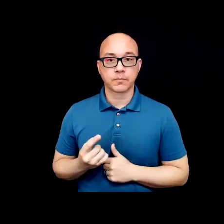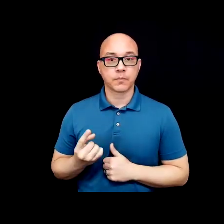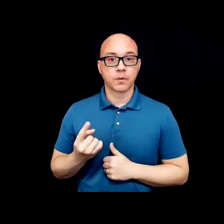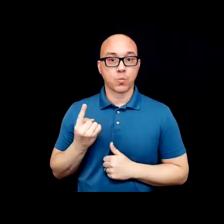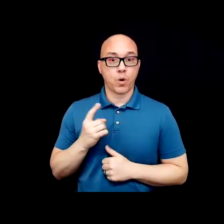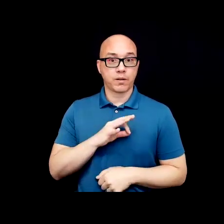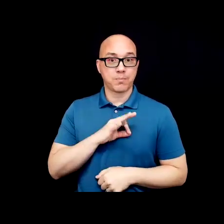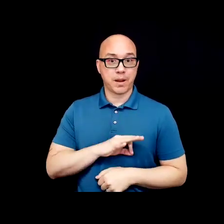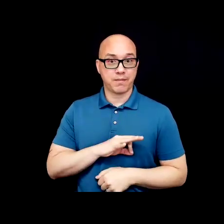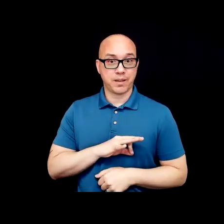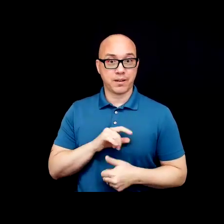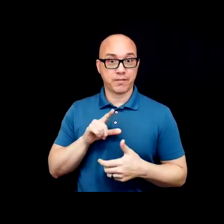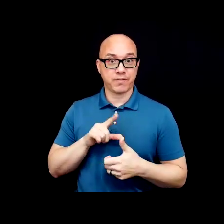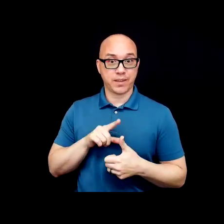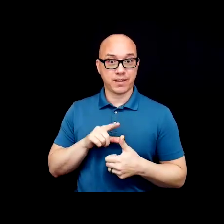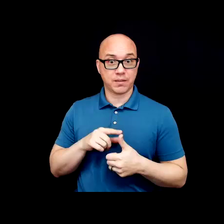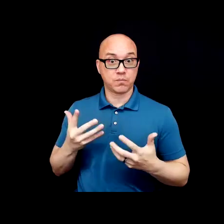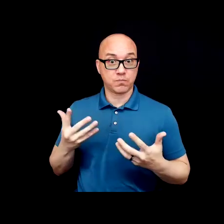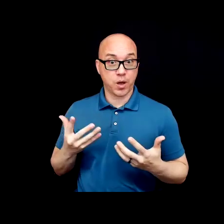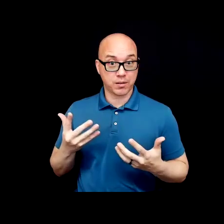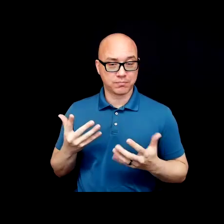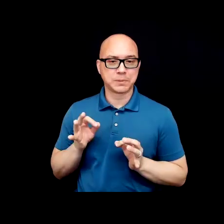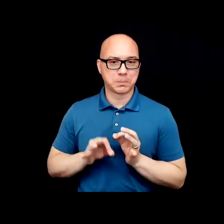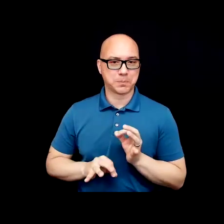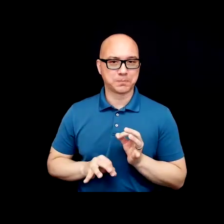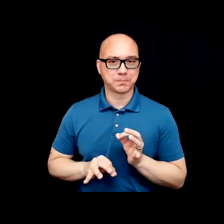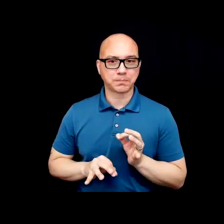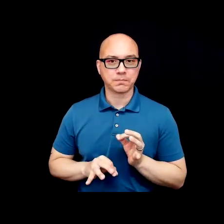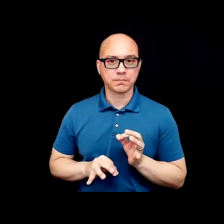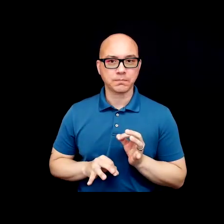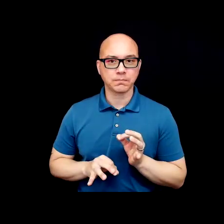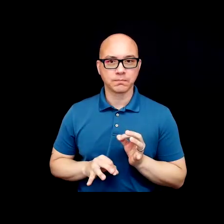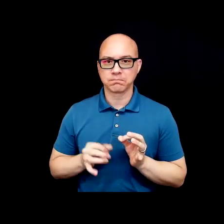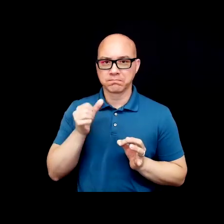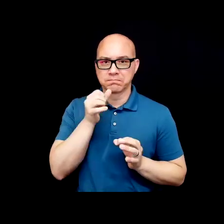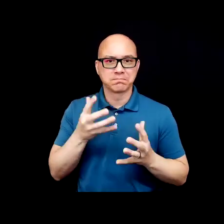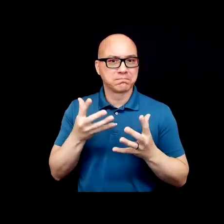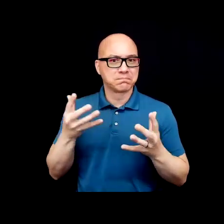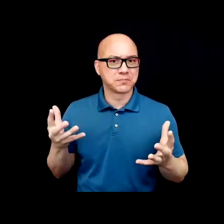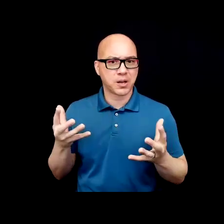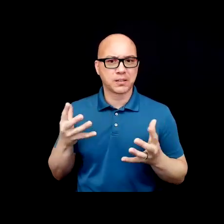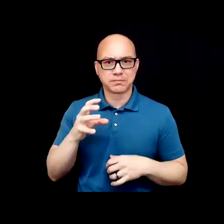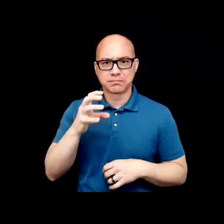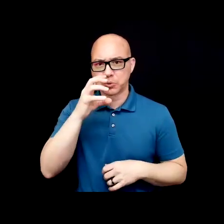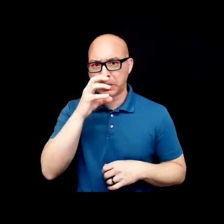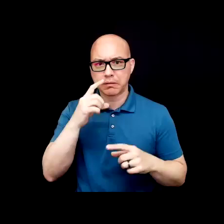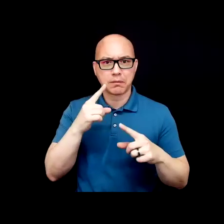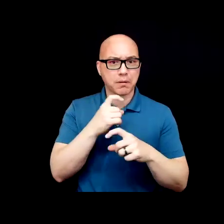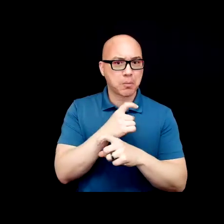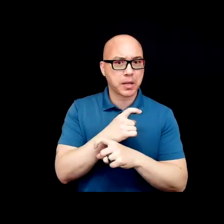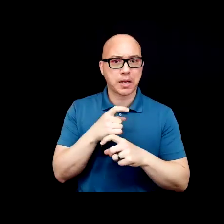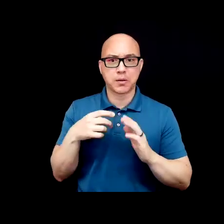the benefits of that is it's simple. There's not a whole lot of regulatory or